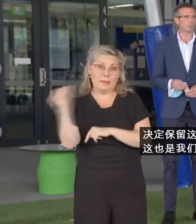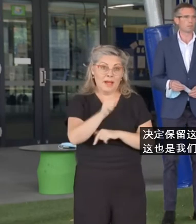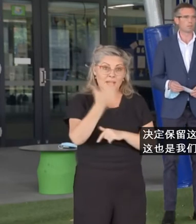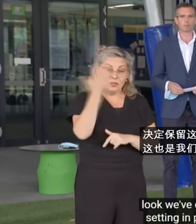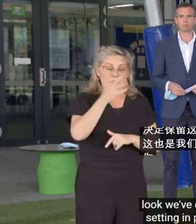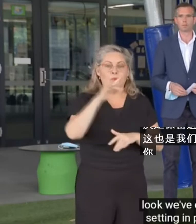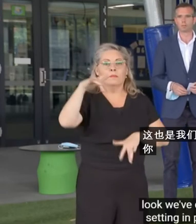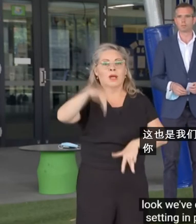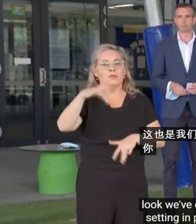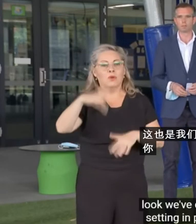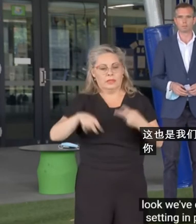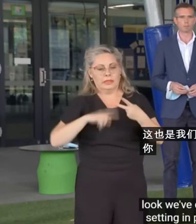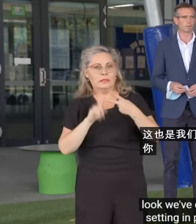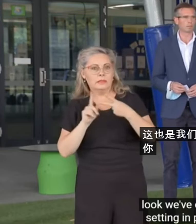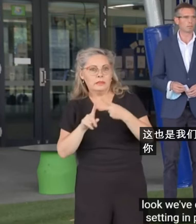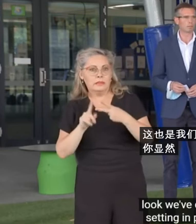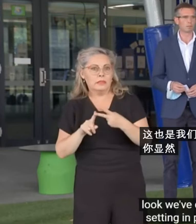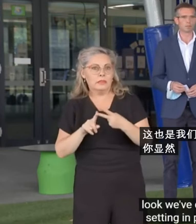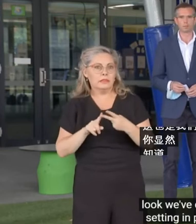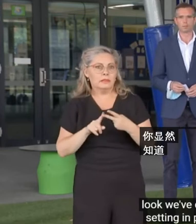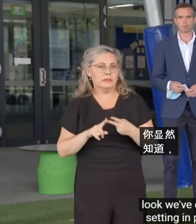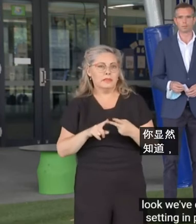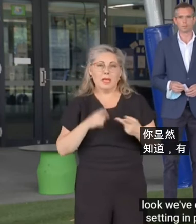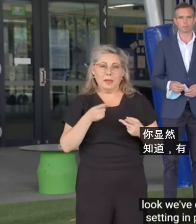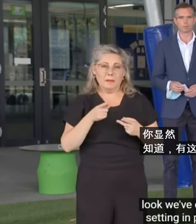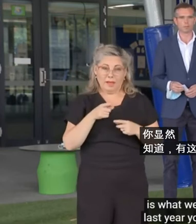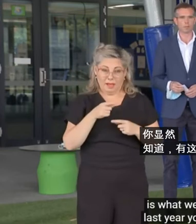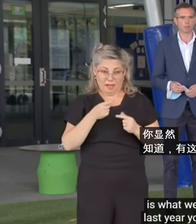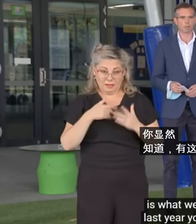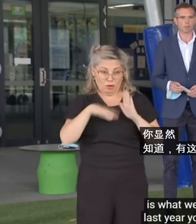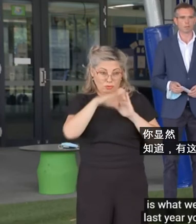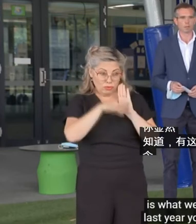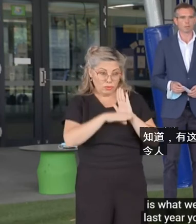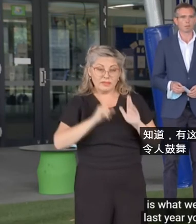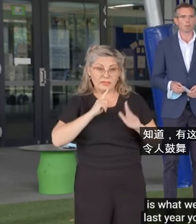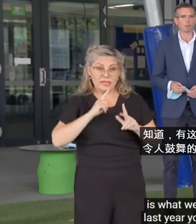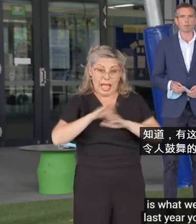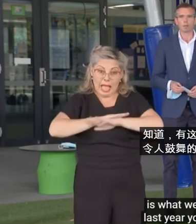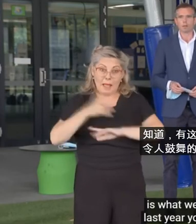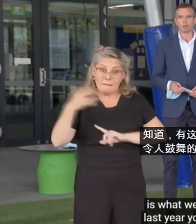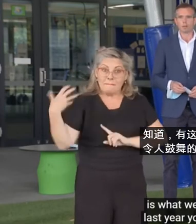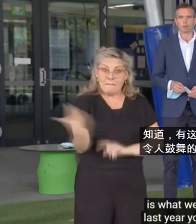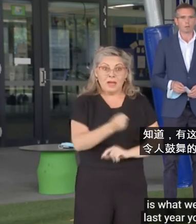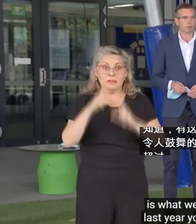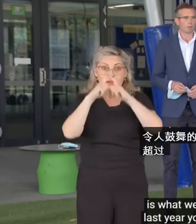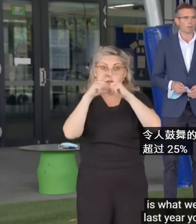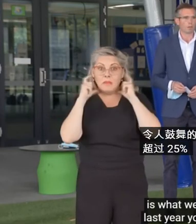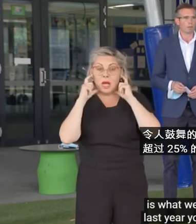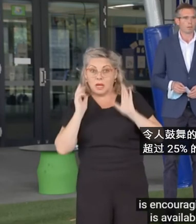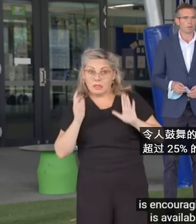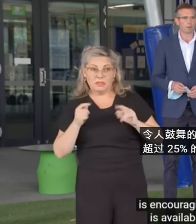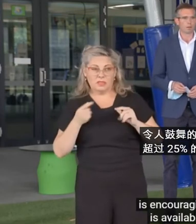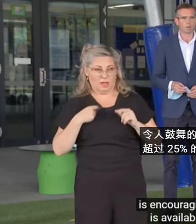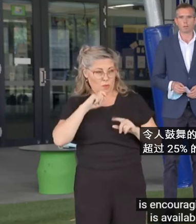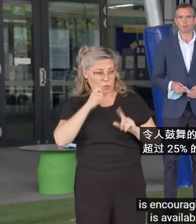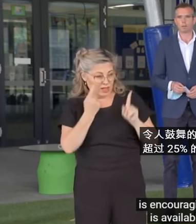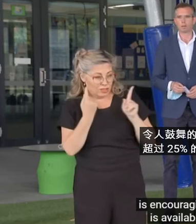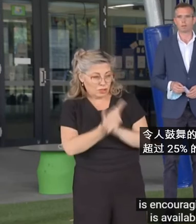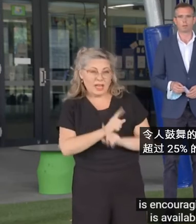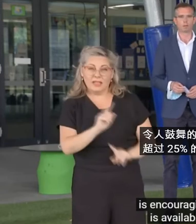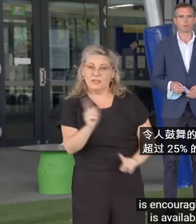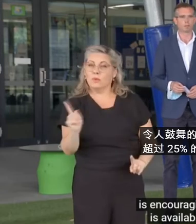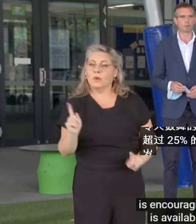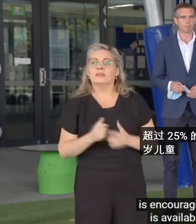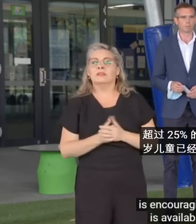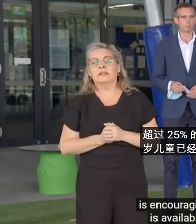what we've had throughout last year. You know, obviously it is encouraging that that vaccine is available, and I think we're sitting at over 25% of